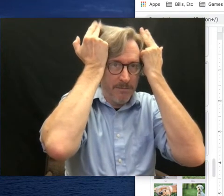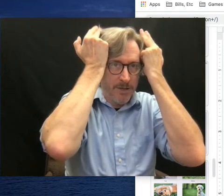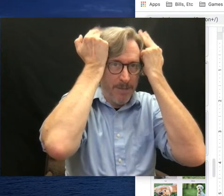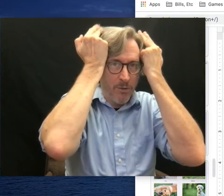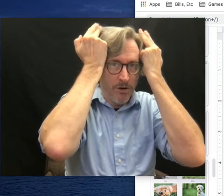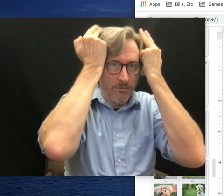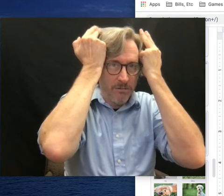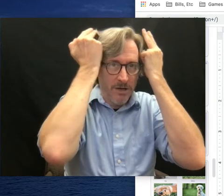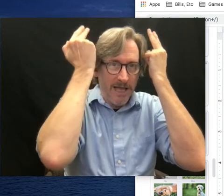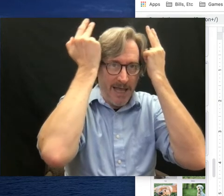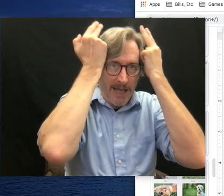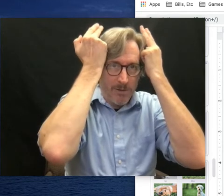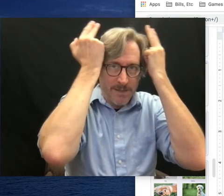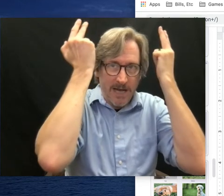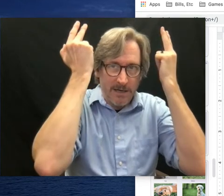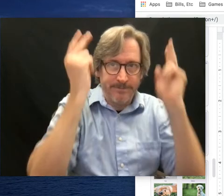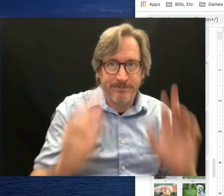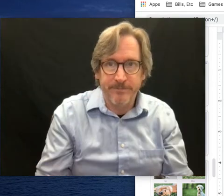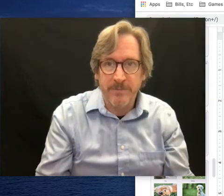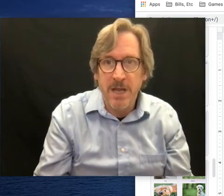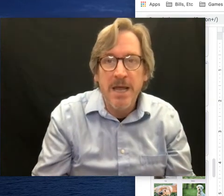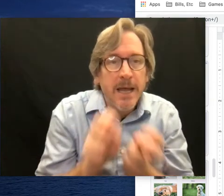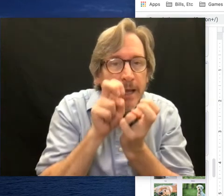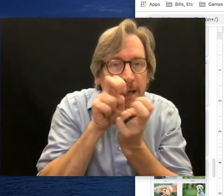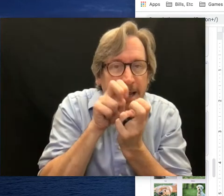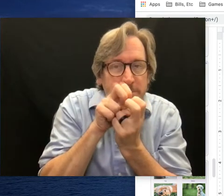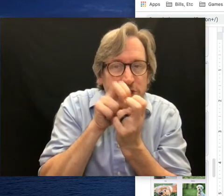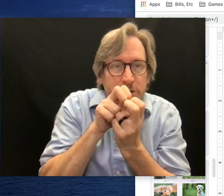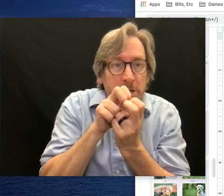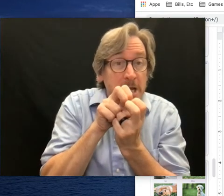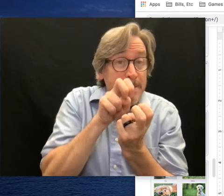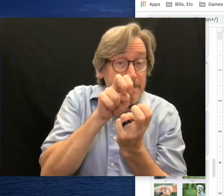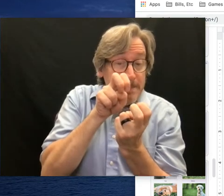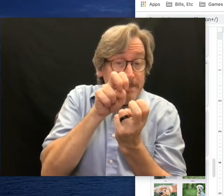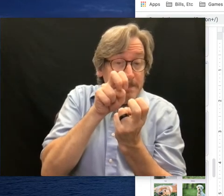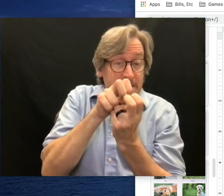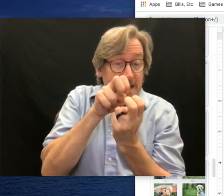the big one. What's up, doc? Hamster.